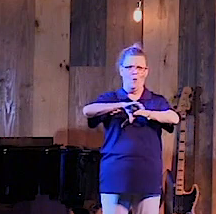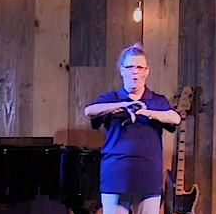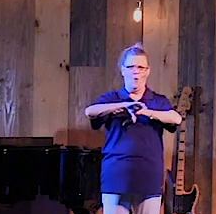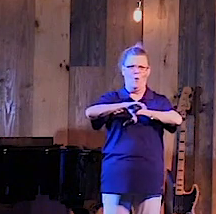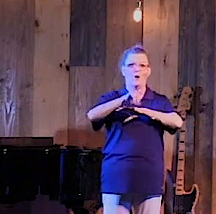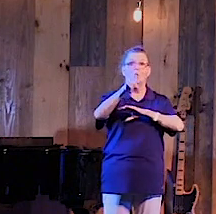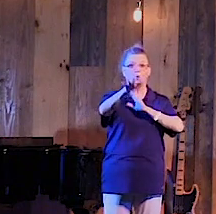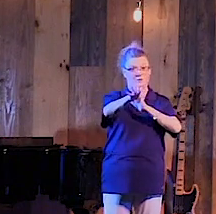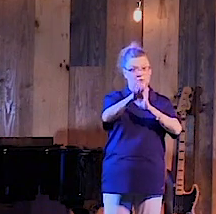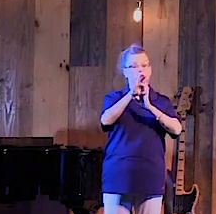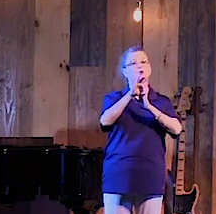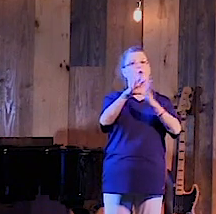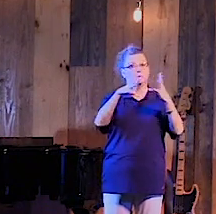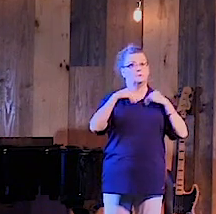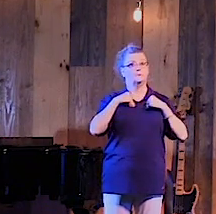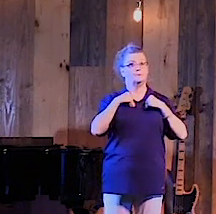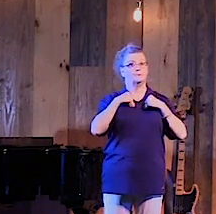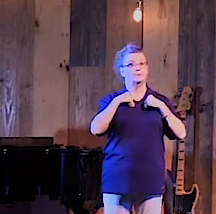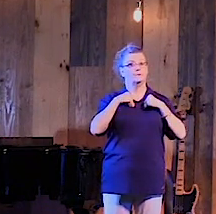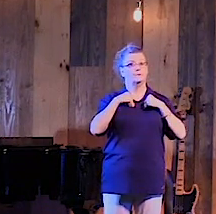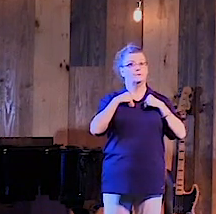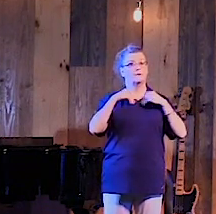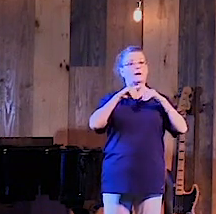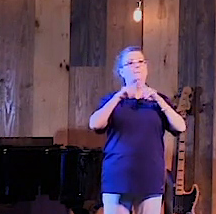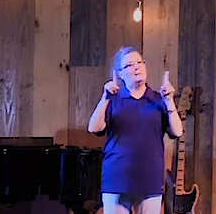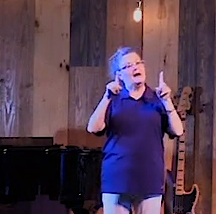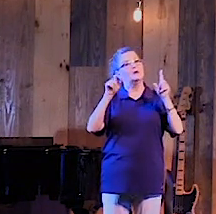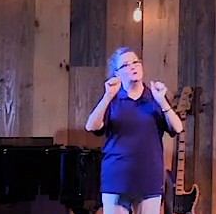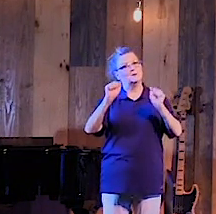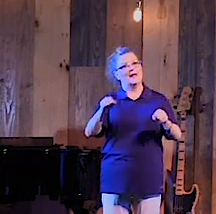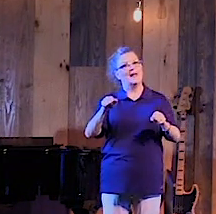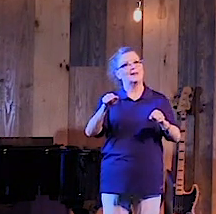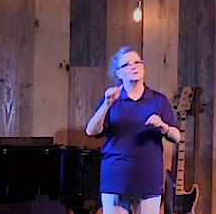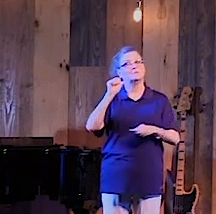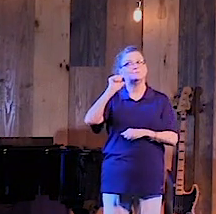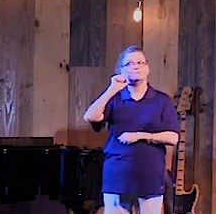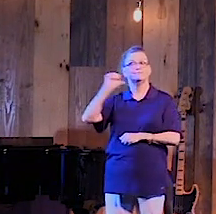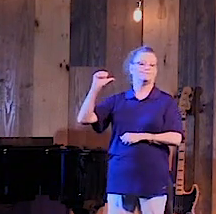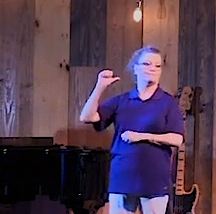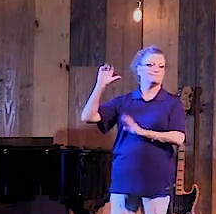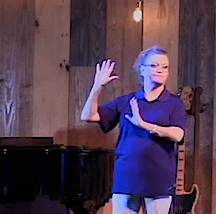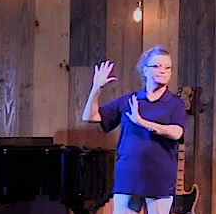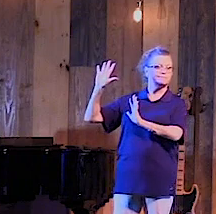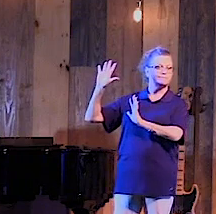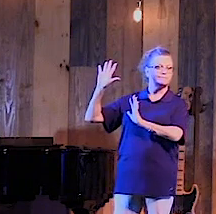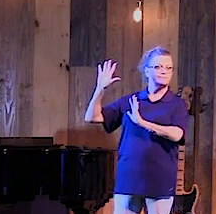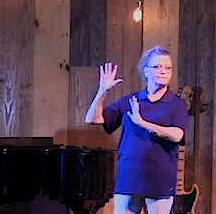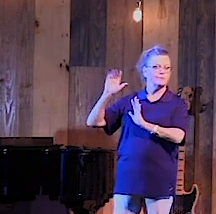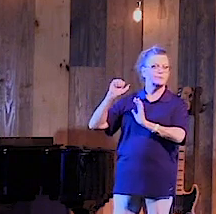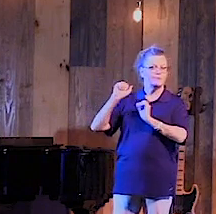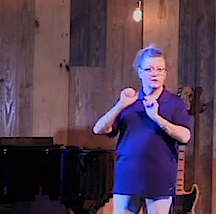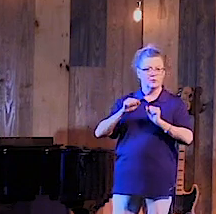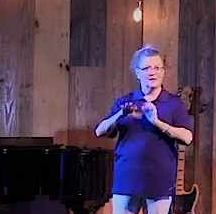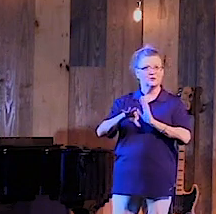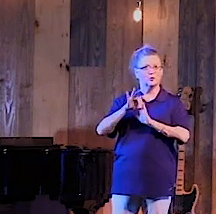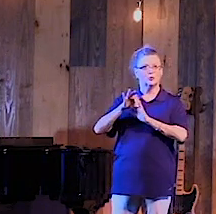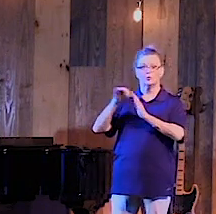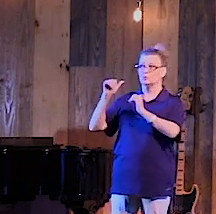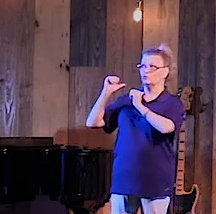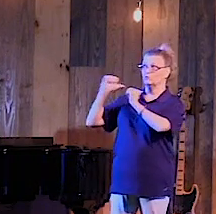to receive it. But listen, you simply can choose to refuse. You can choose to refuse him permanently. But